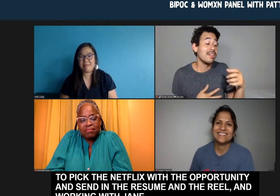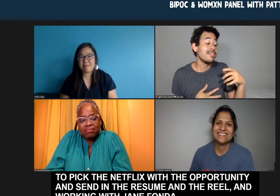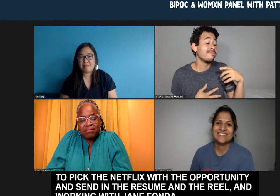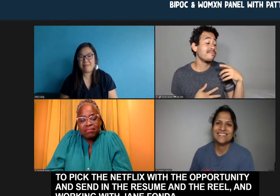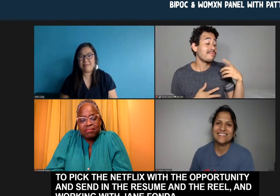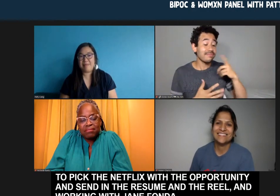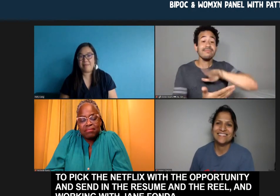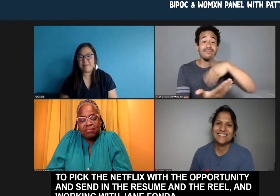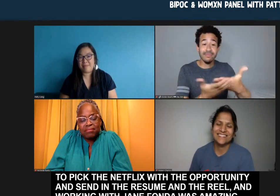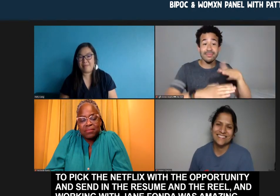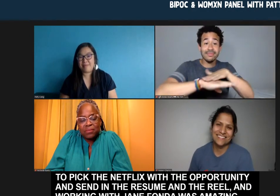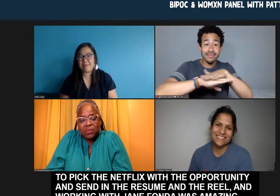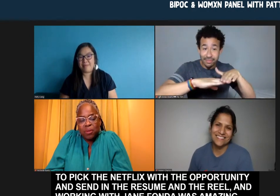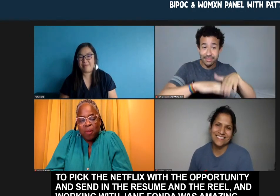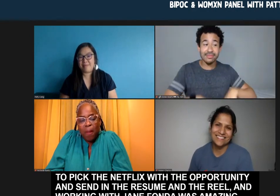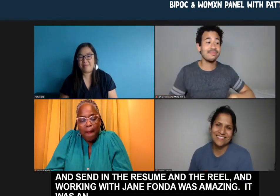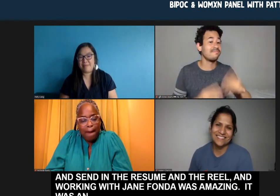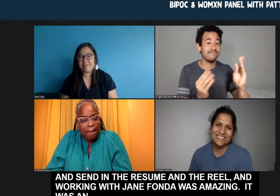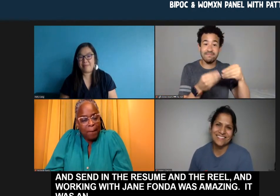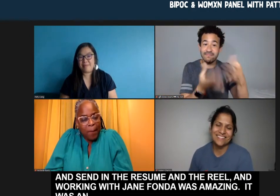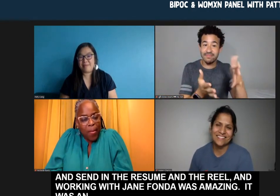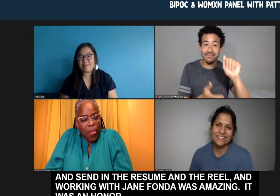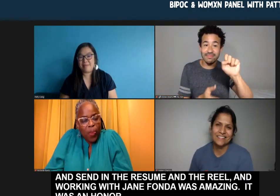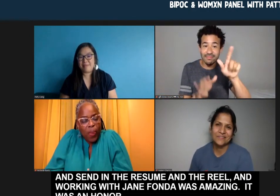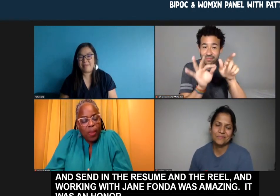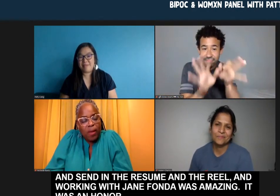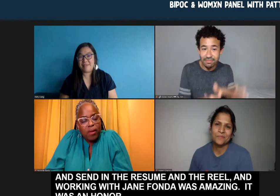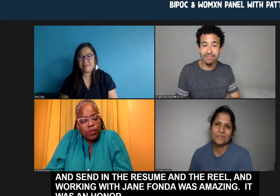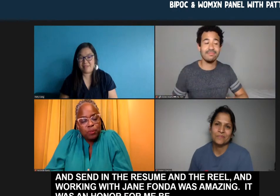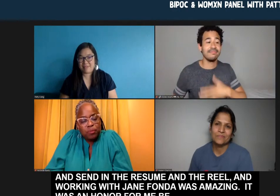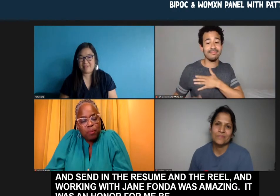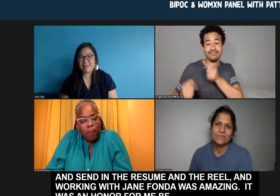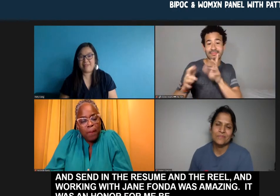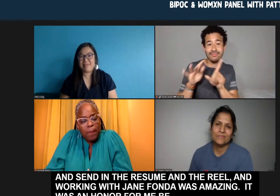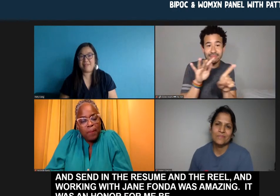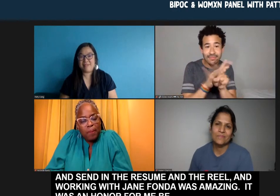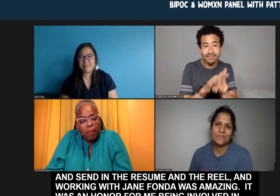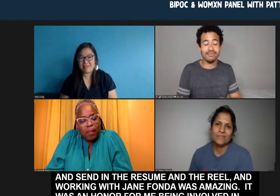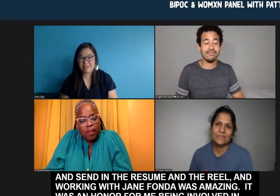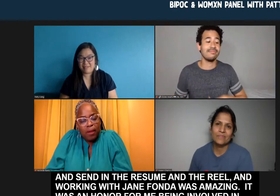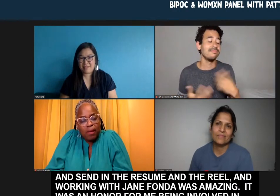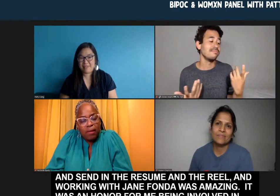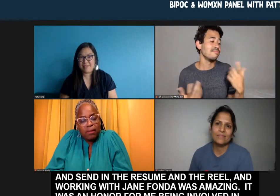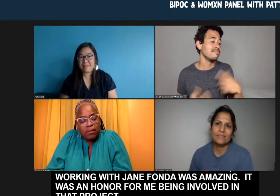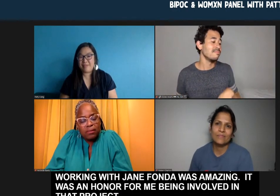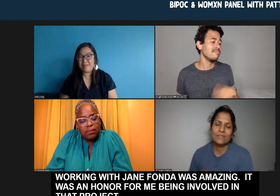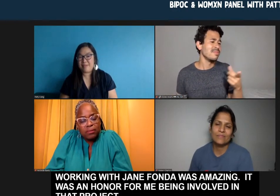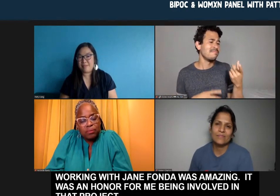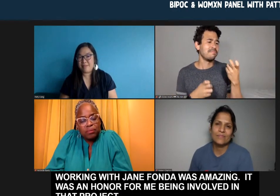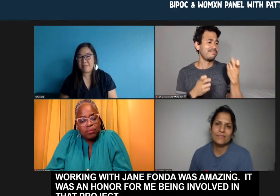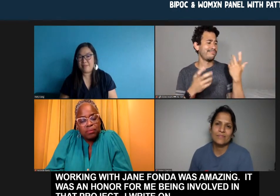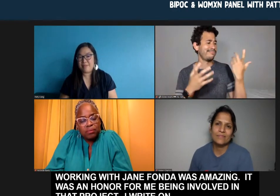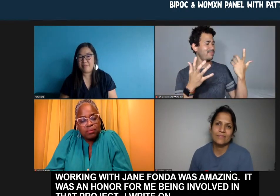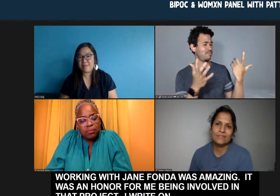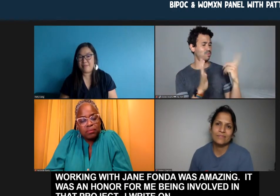being involved in that project. So again, I arrived on stage and I had the ASL interpreter and they showed up